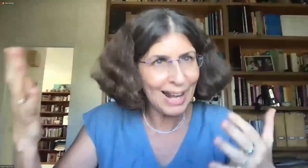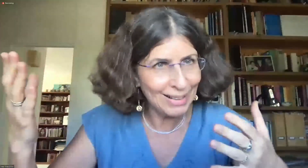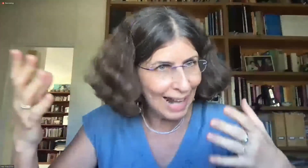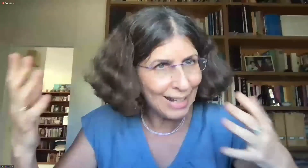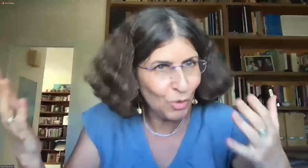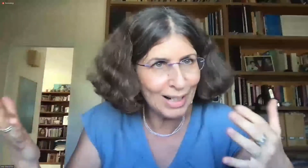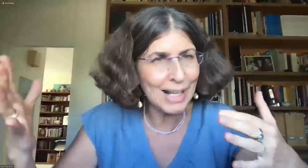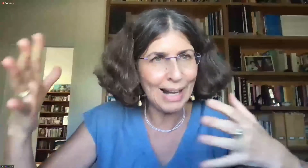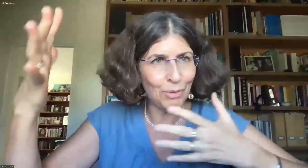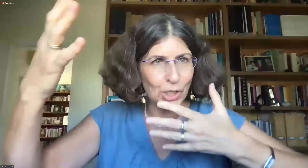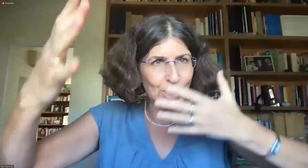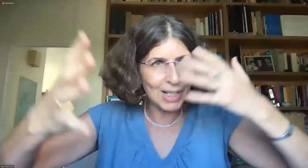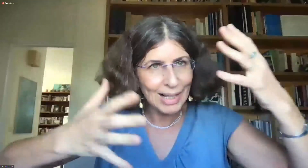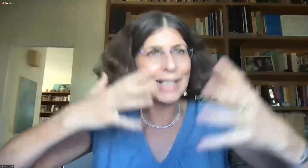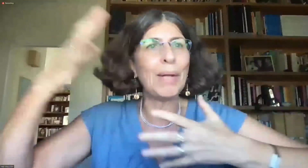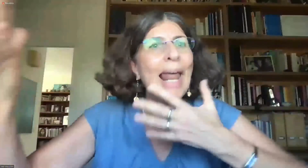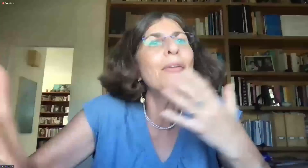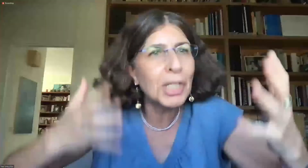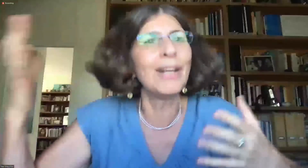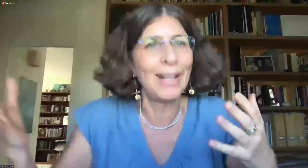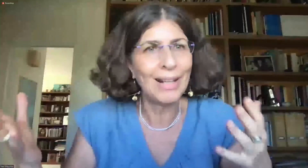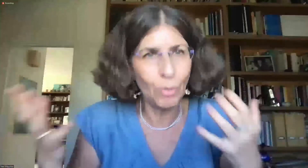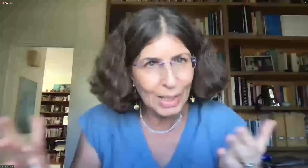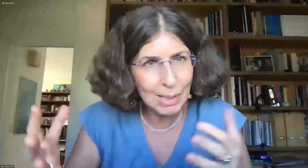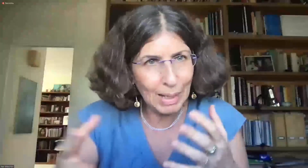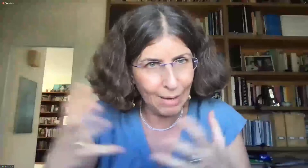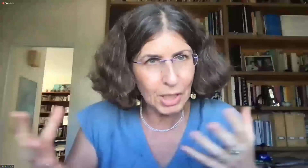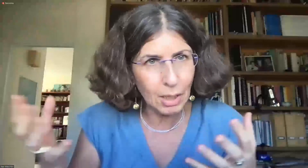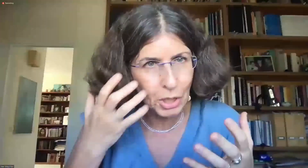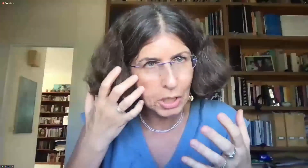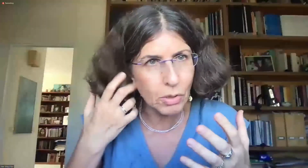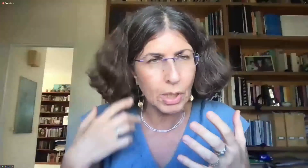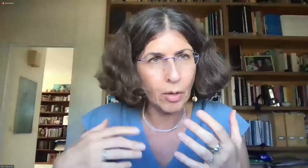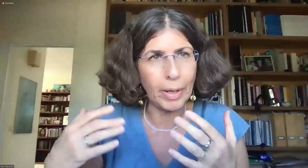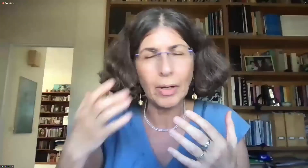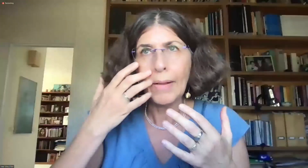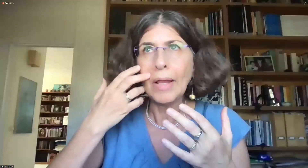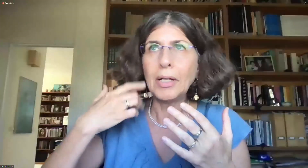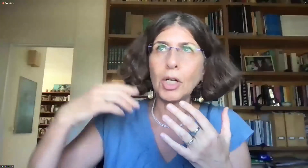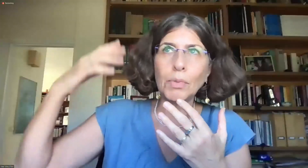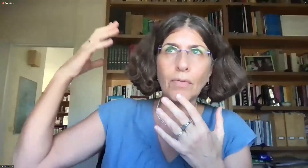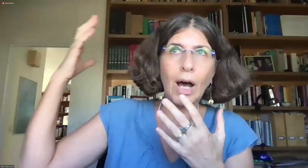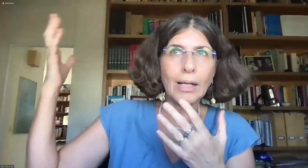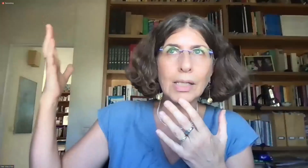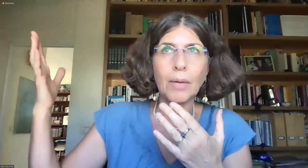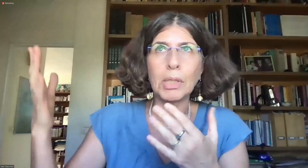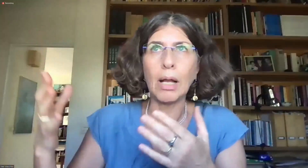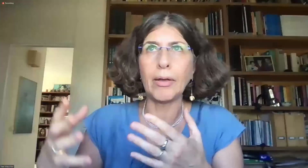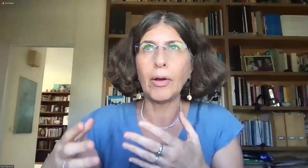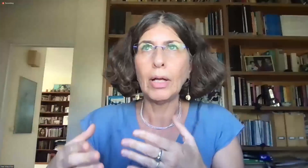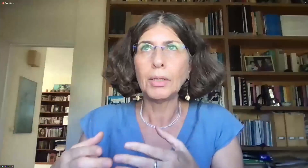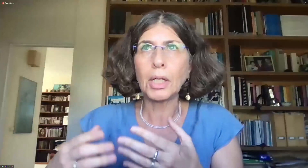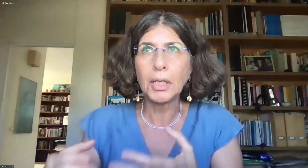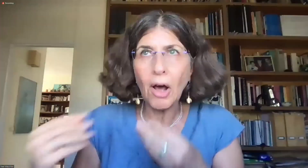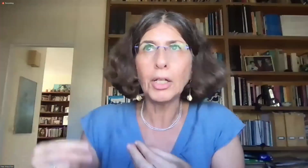about Israeli Sign Language to see the similarity, the real similarity in the gestures here, but in terms of concept,